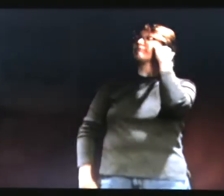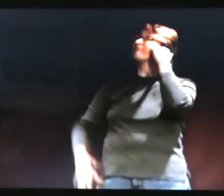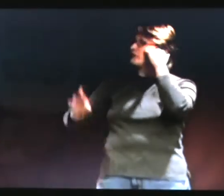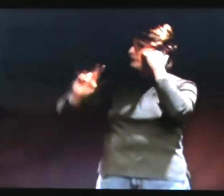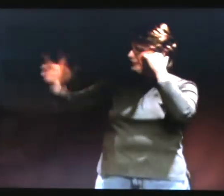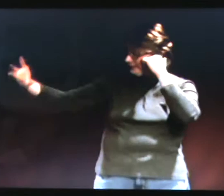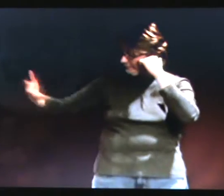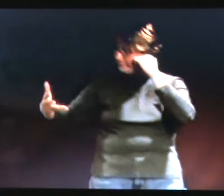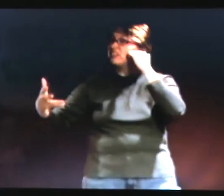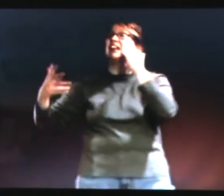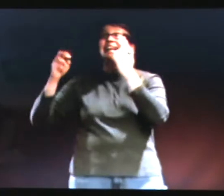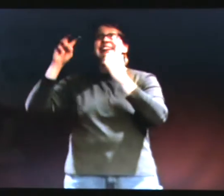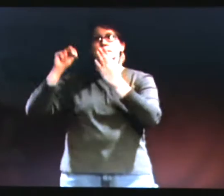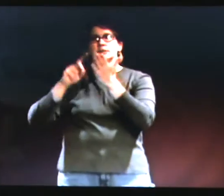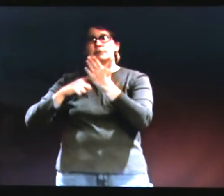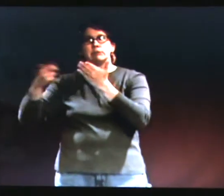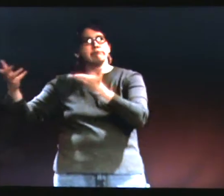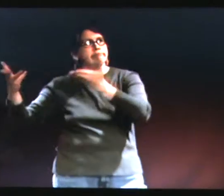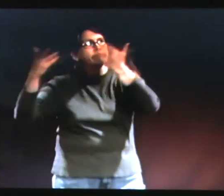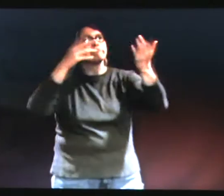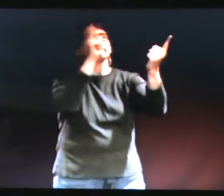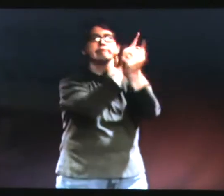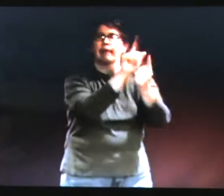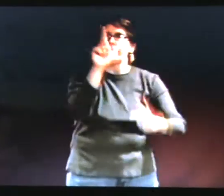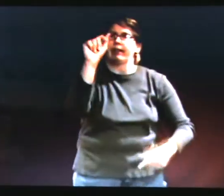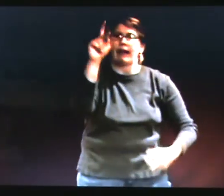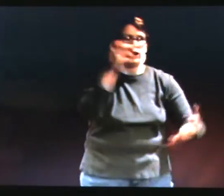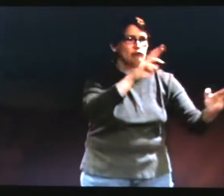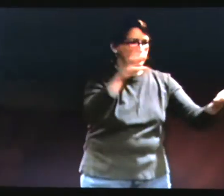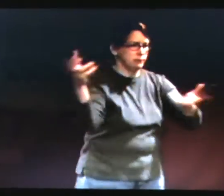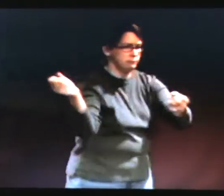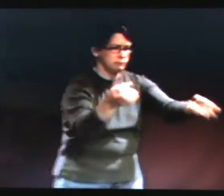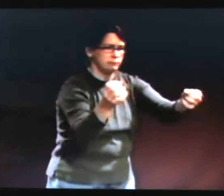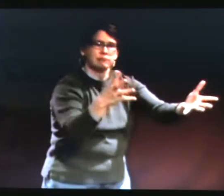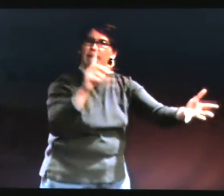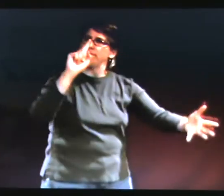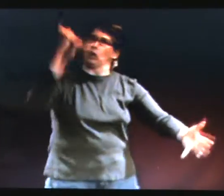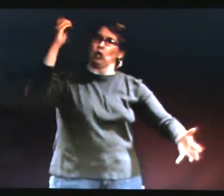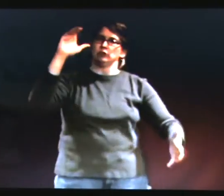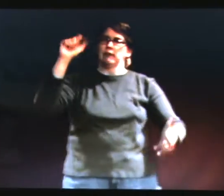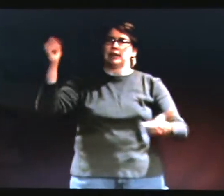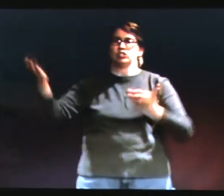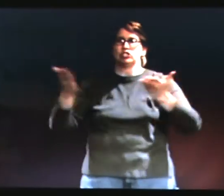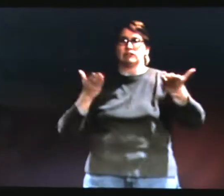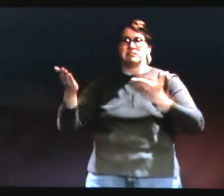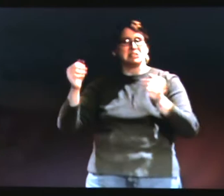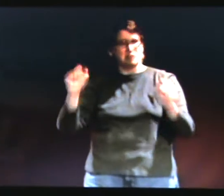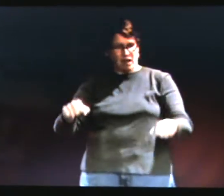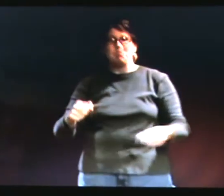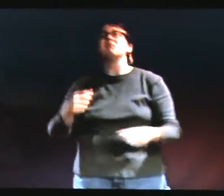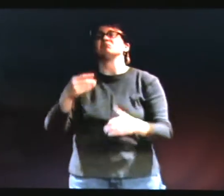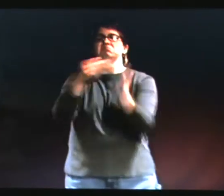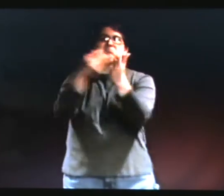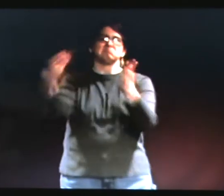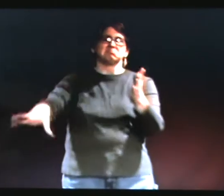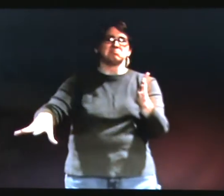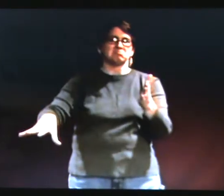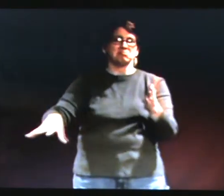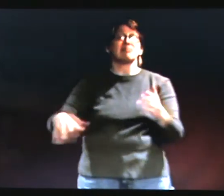So you just sit down and wait, and then they'll help you they'll get everything ready for you. You can get first class service, but